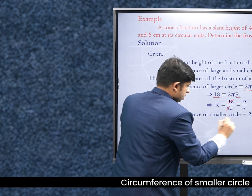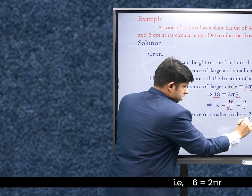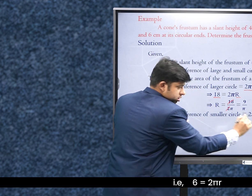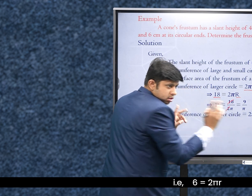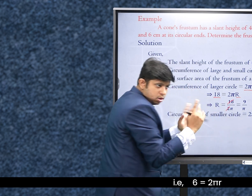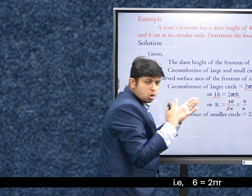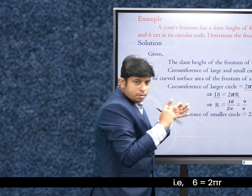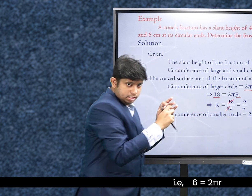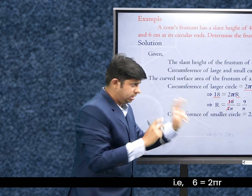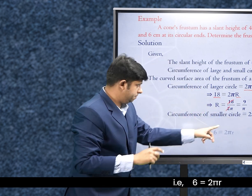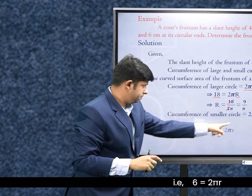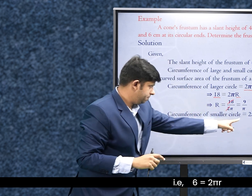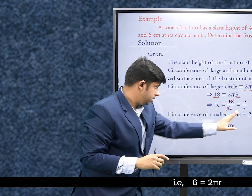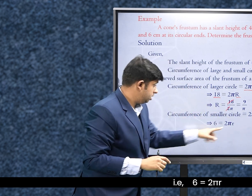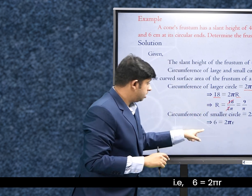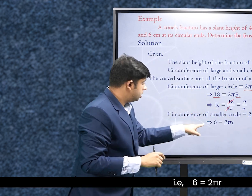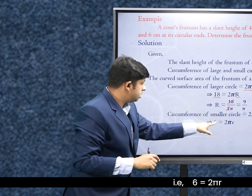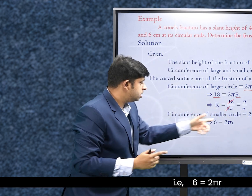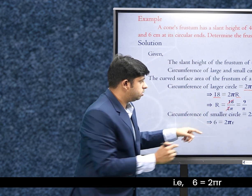That is 6 is equal to 2 pi r.